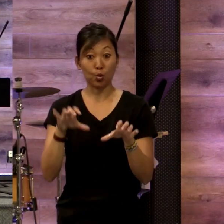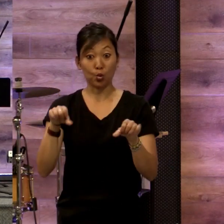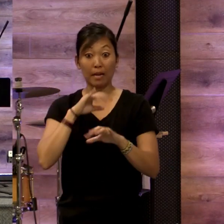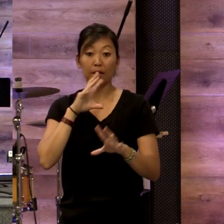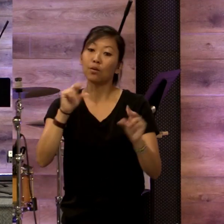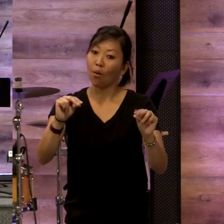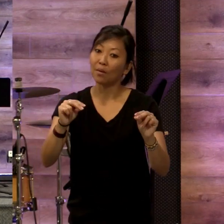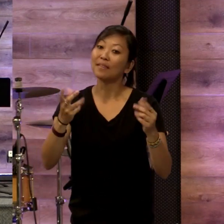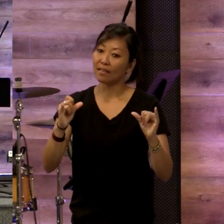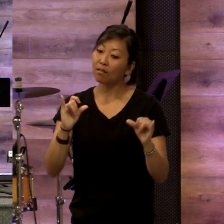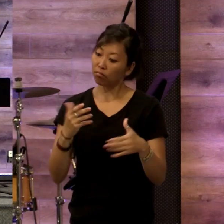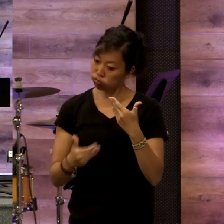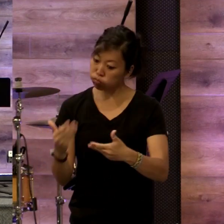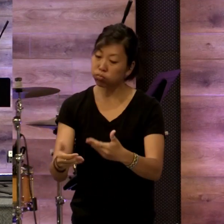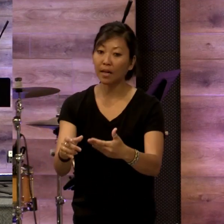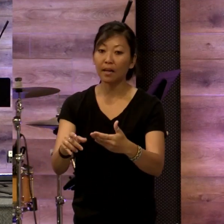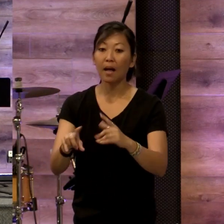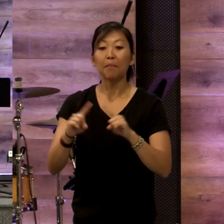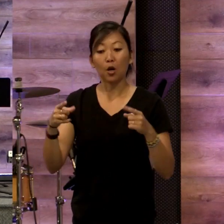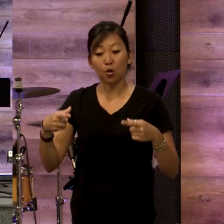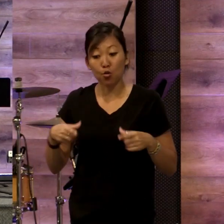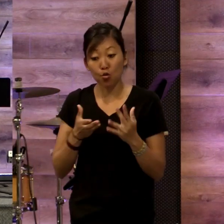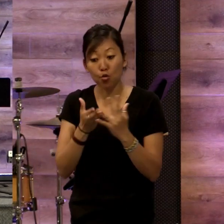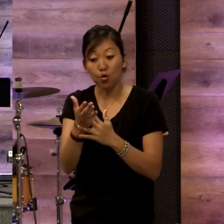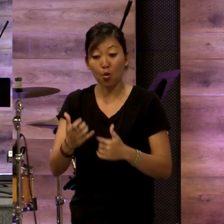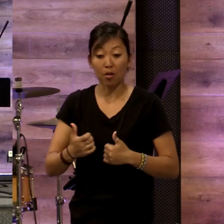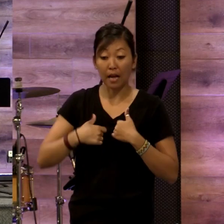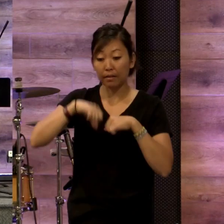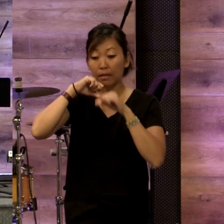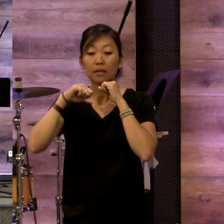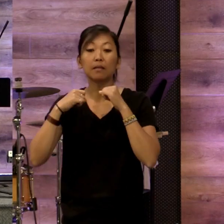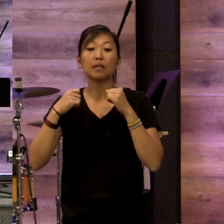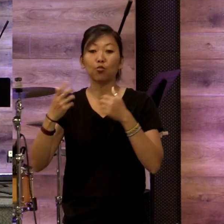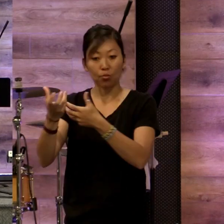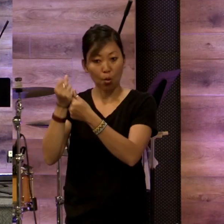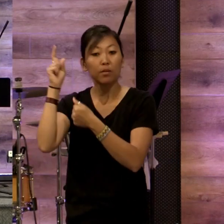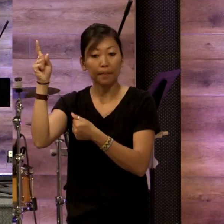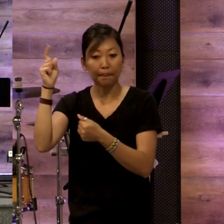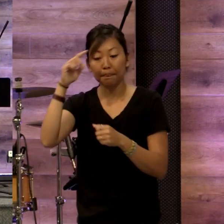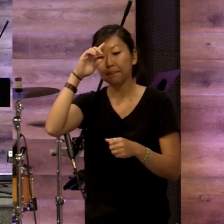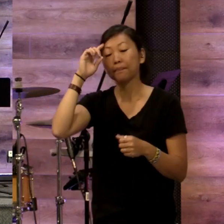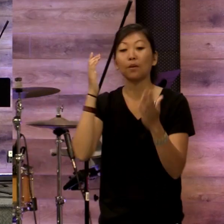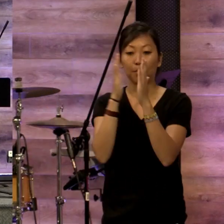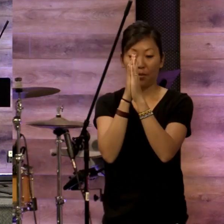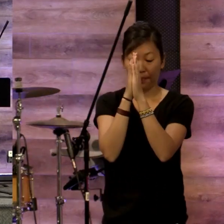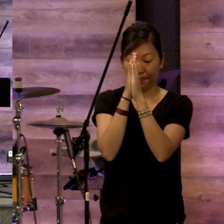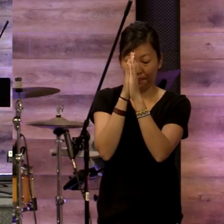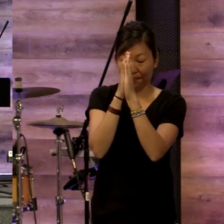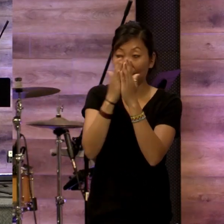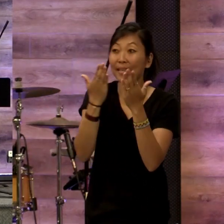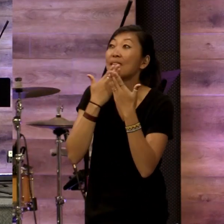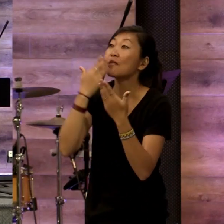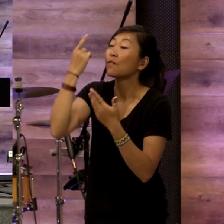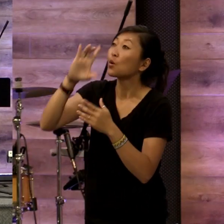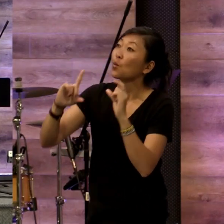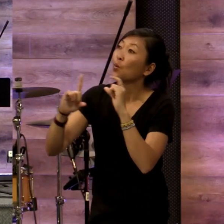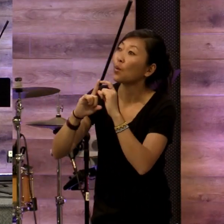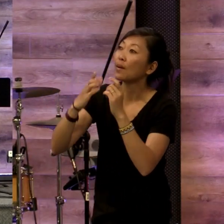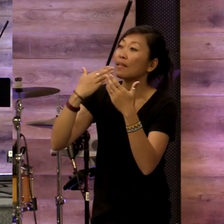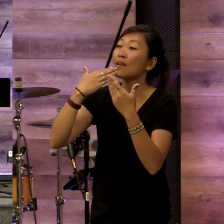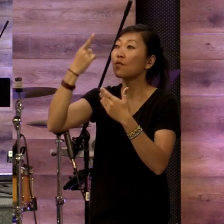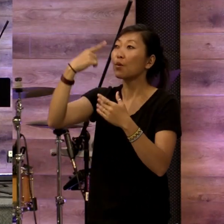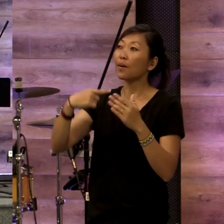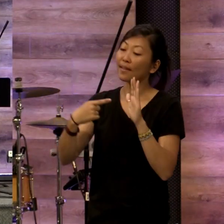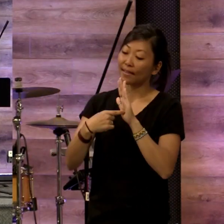even and especially when it doesn't make sense. Let's pray. God, thank you for your word. Thank you for the example of David,